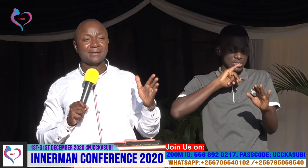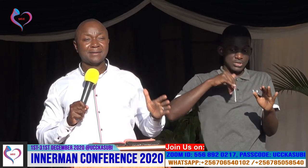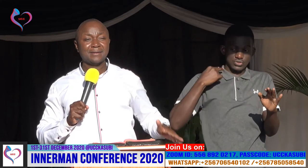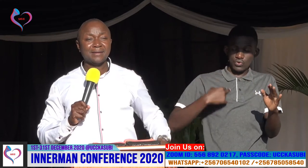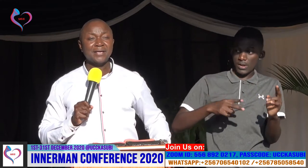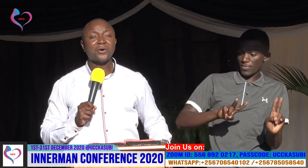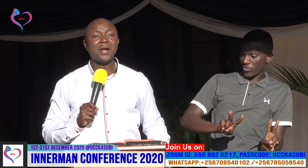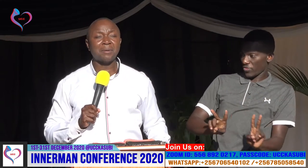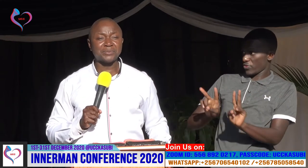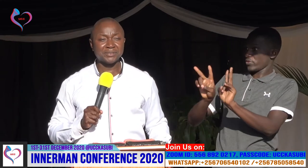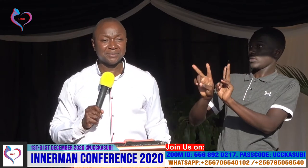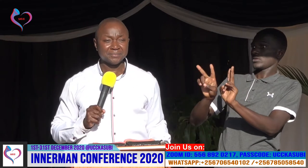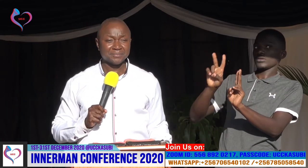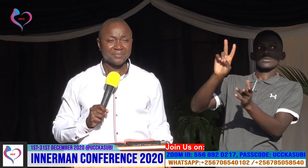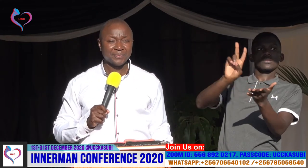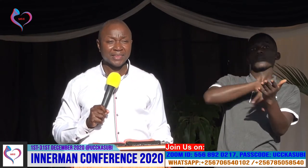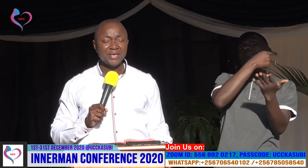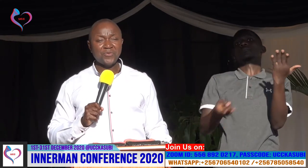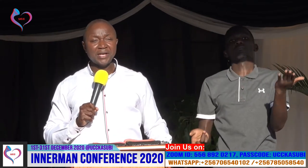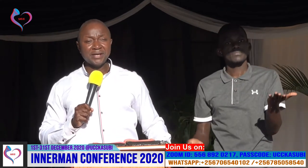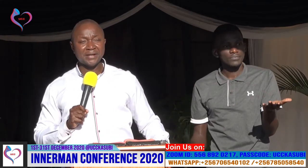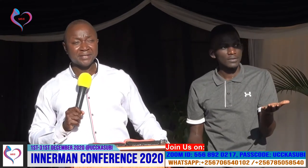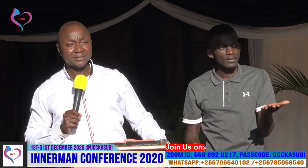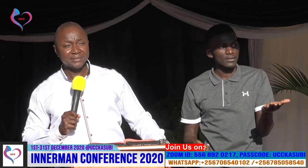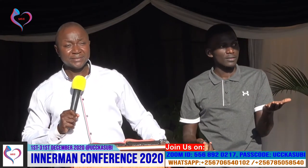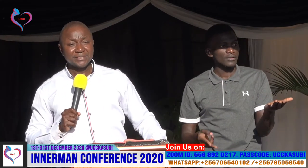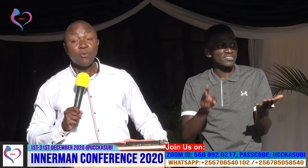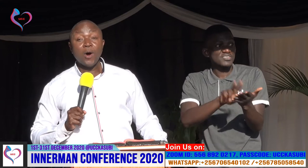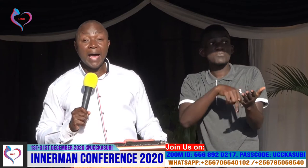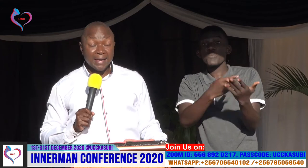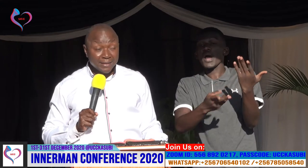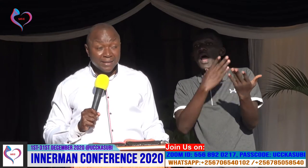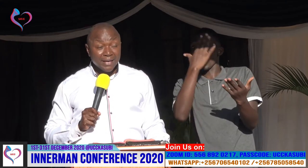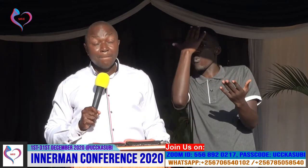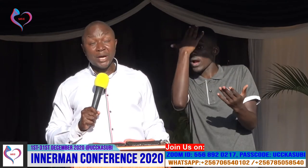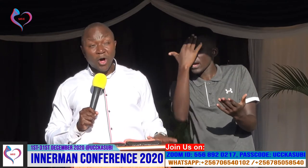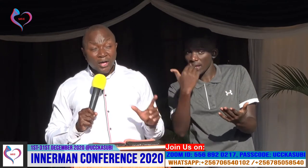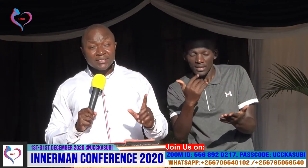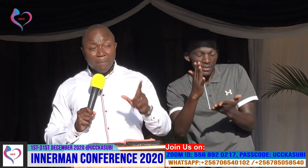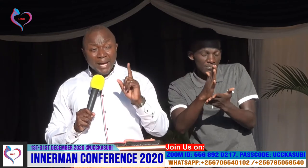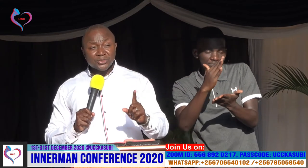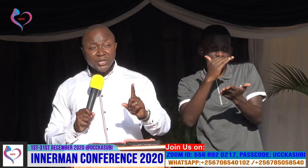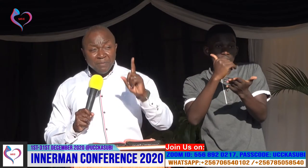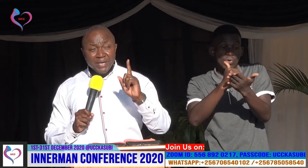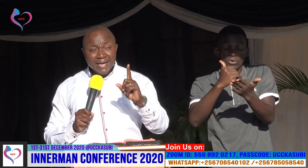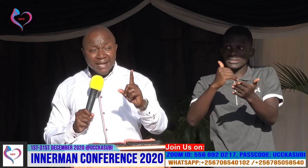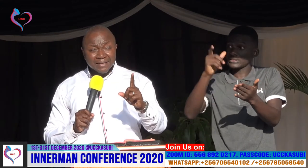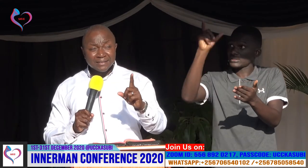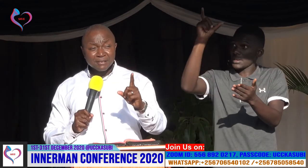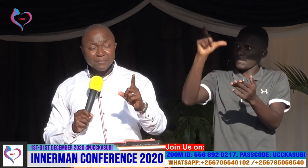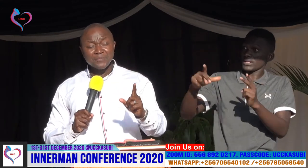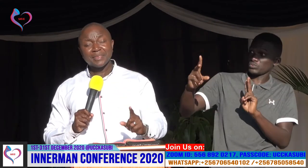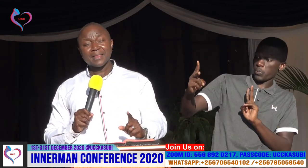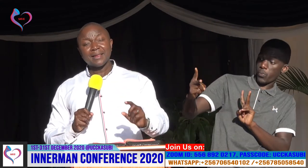na yebo yachuka. He collapsed. Nazirika. He fainted. Nazirika. Why? Rachi. Because the person he